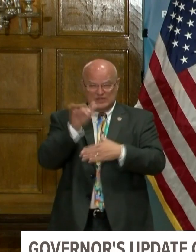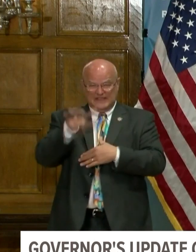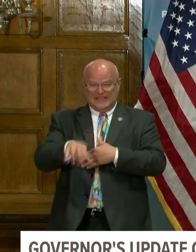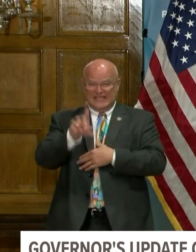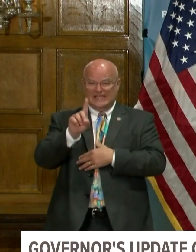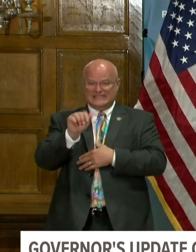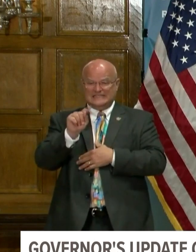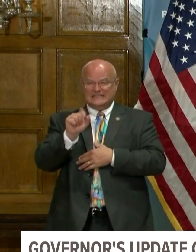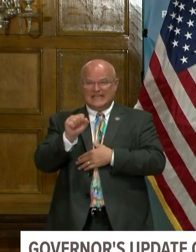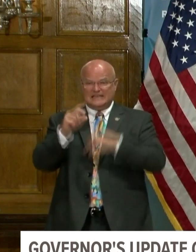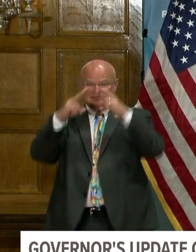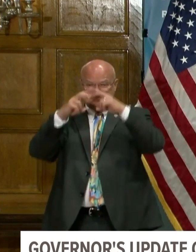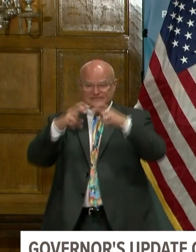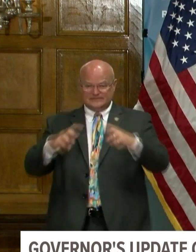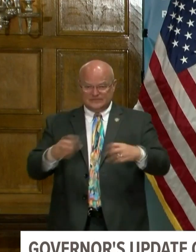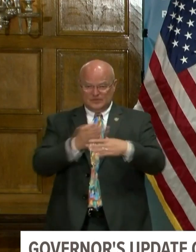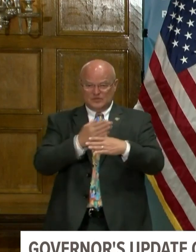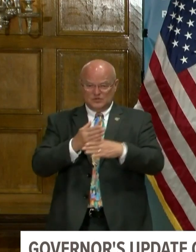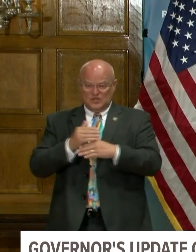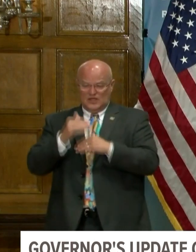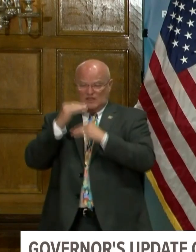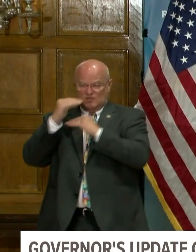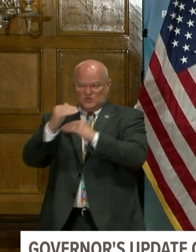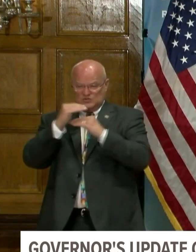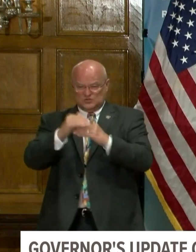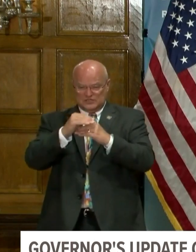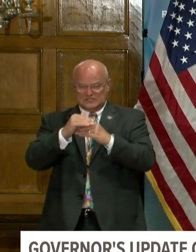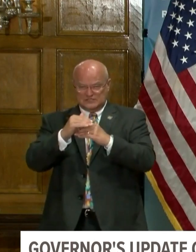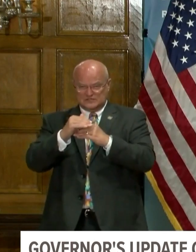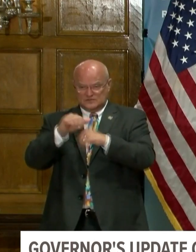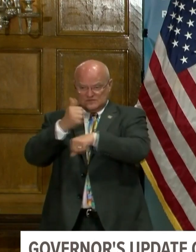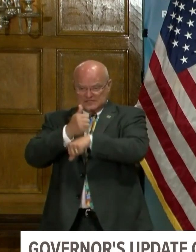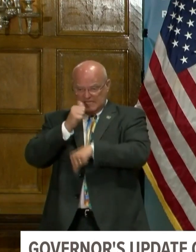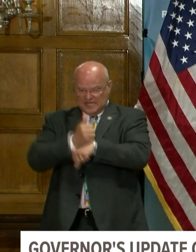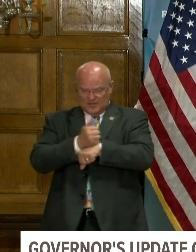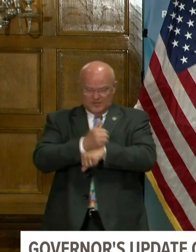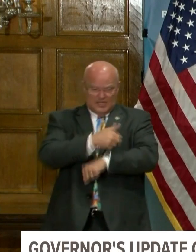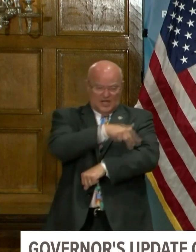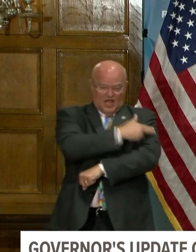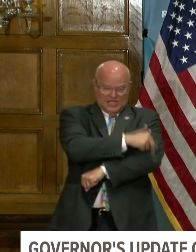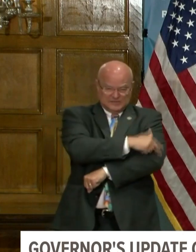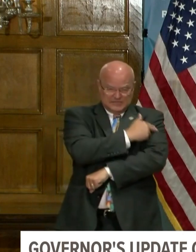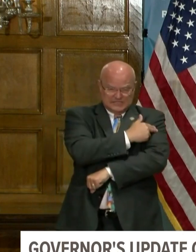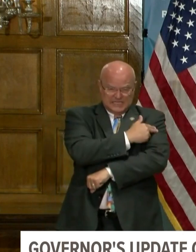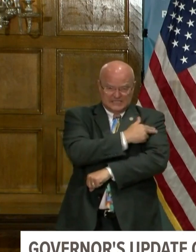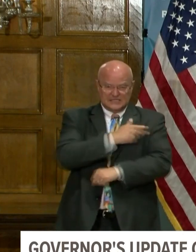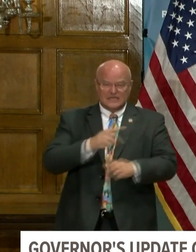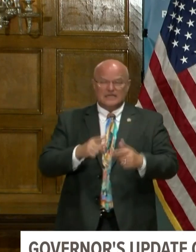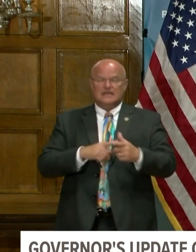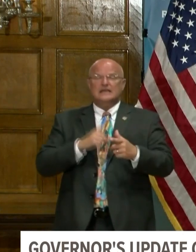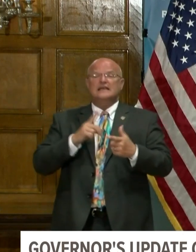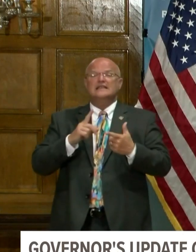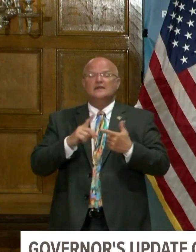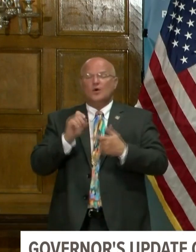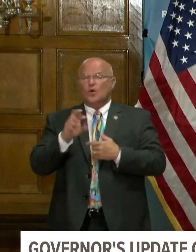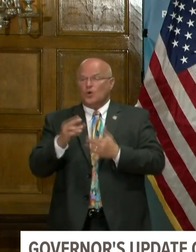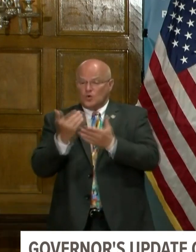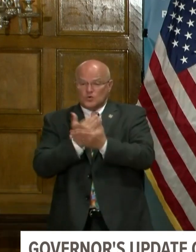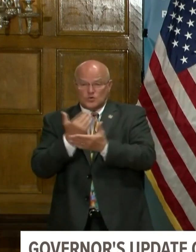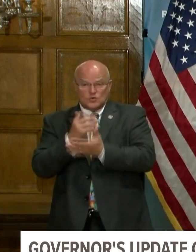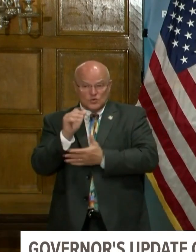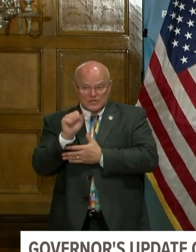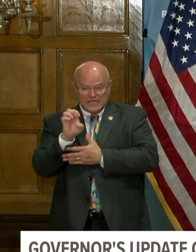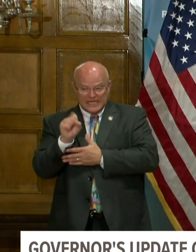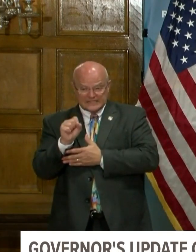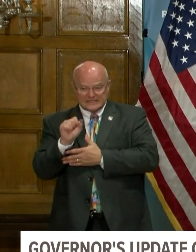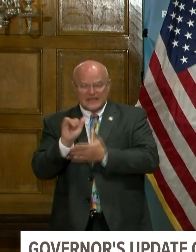data between the restrictions that we've put into place and hospitalizations, then or in new